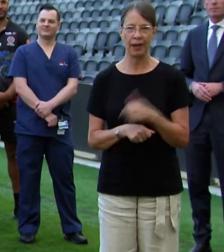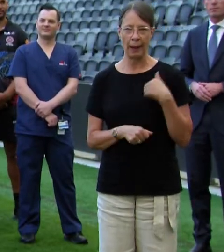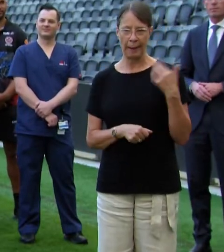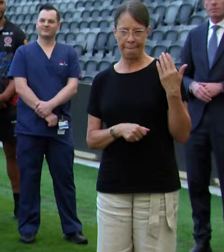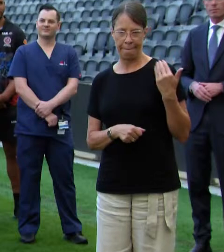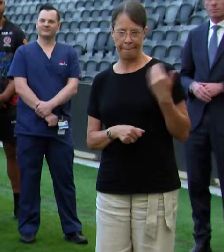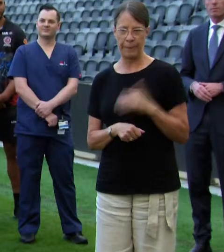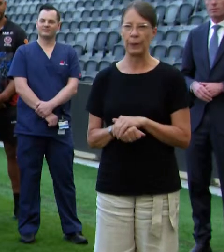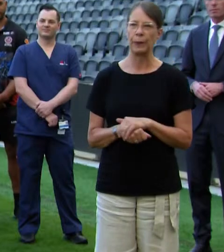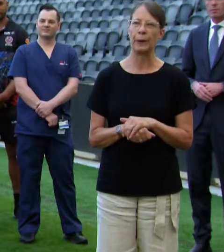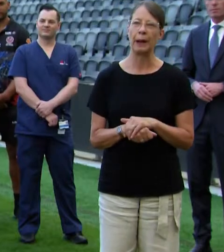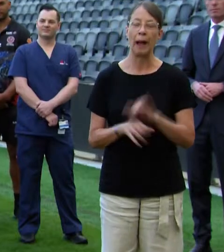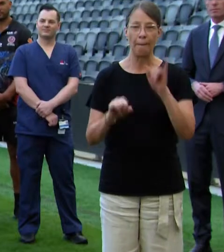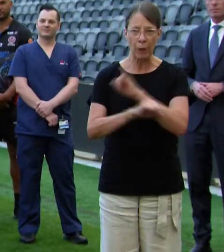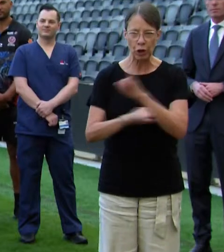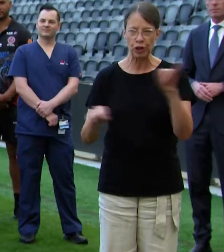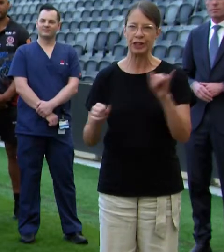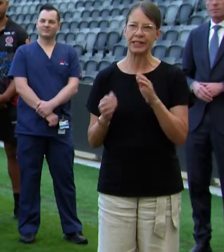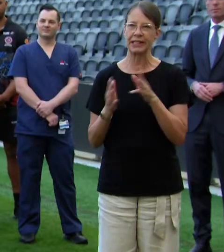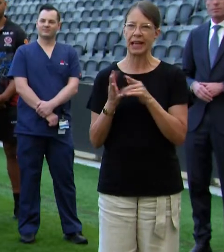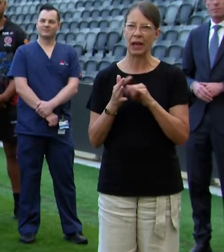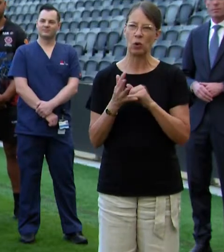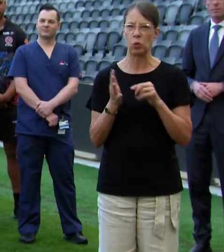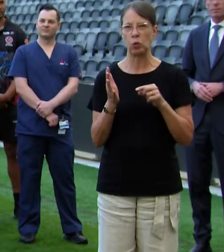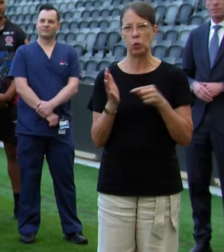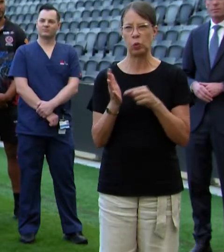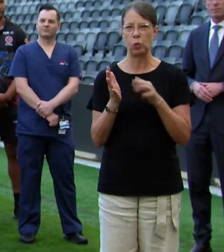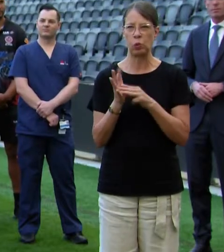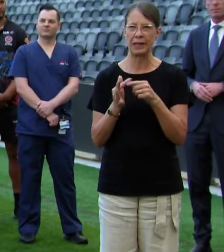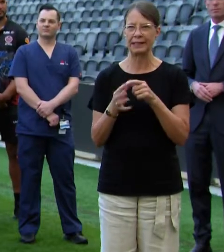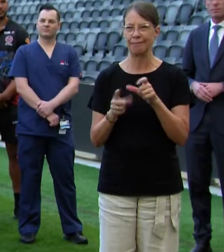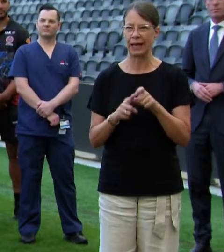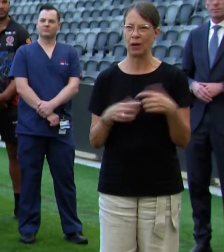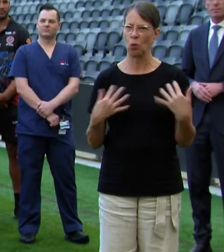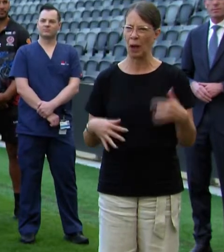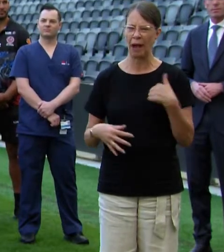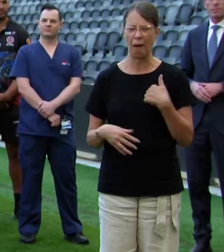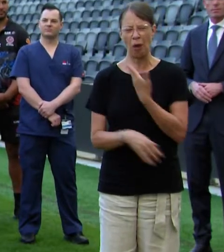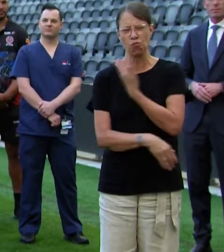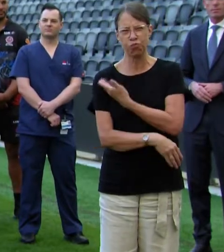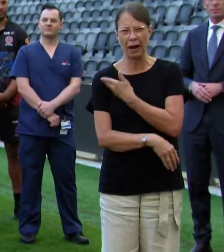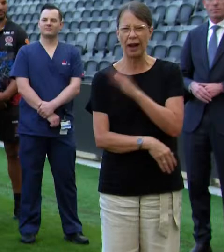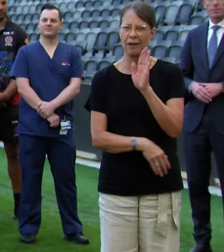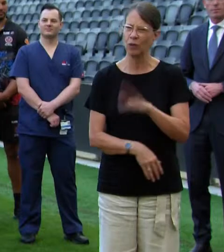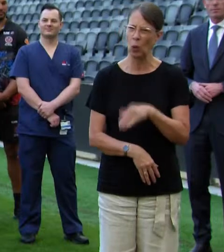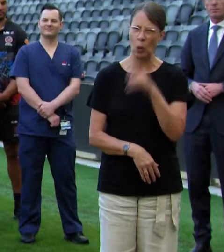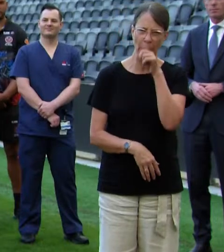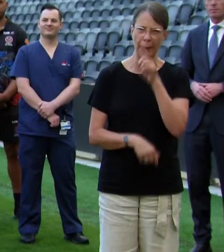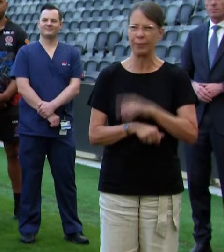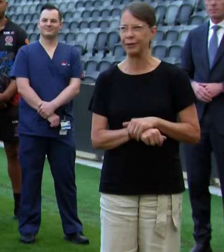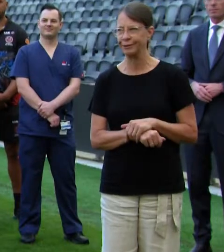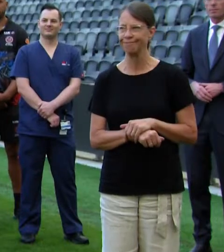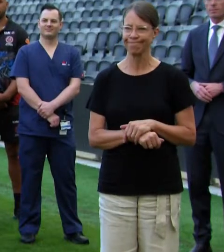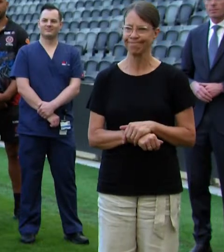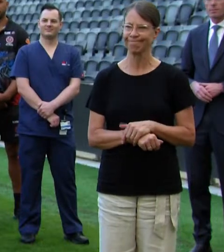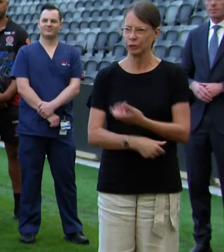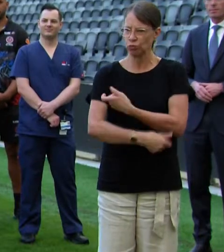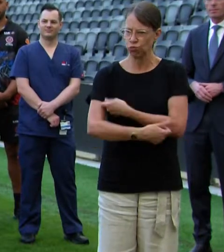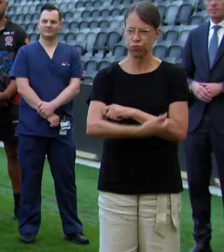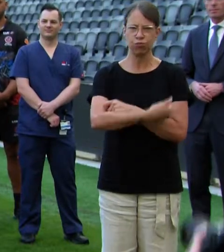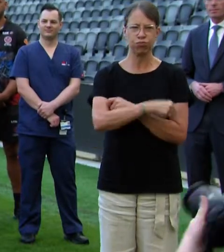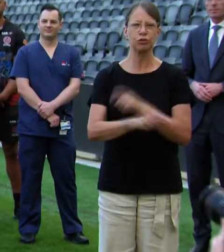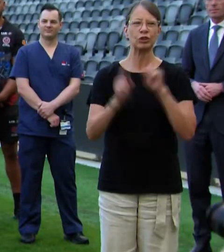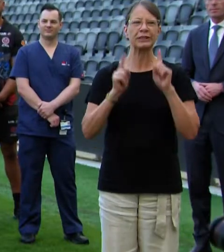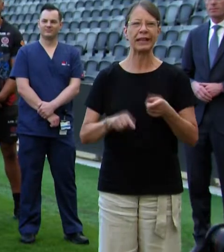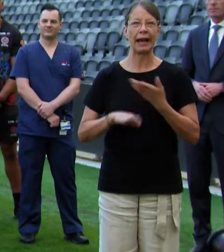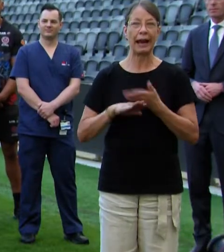Westmead Public Hospital. And I just wanted to say that I'm so proud of everybody for standing up and stepping forward to start our new graduate program